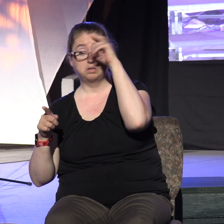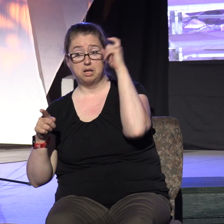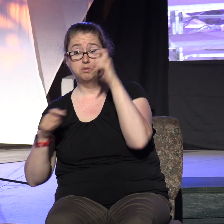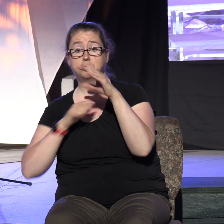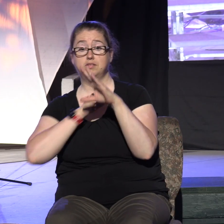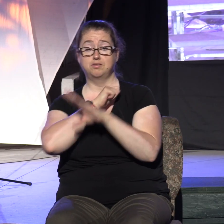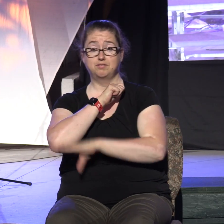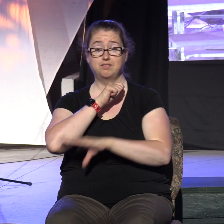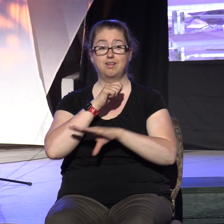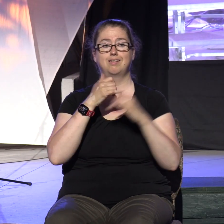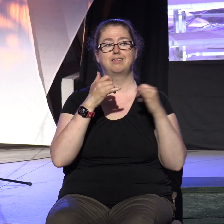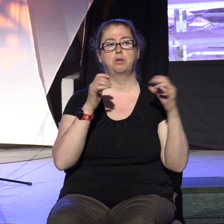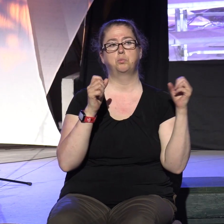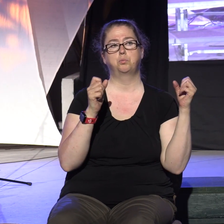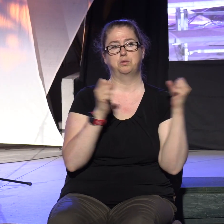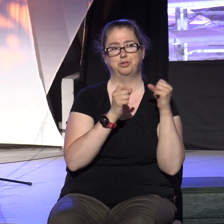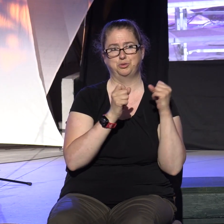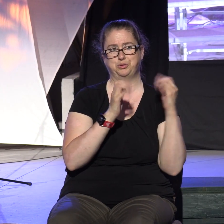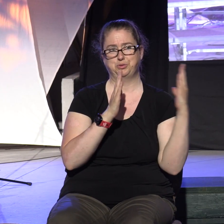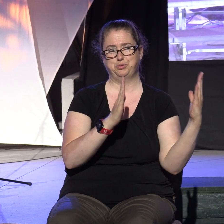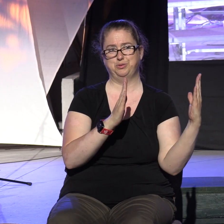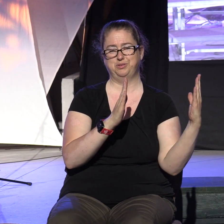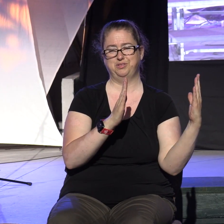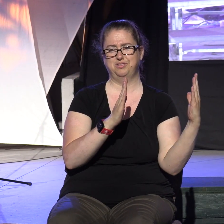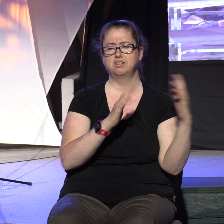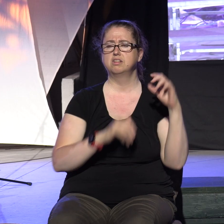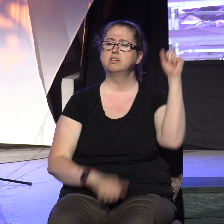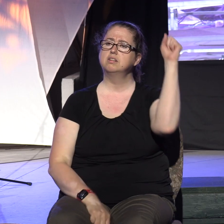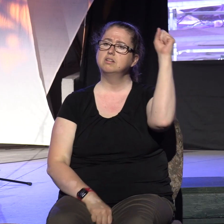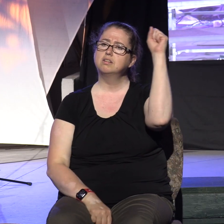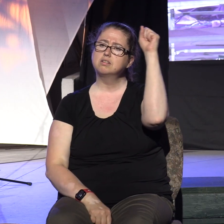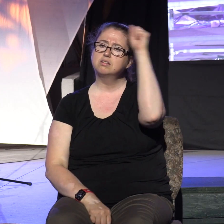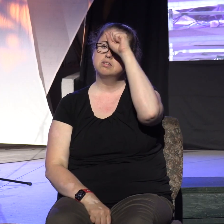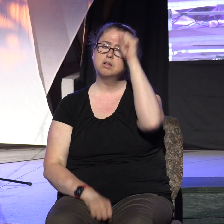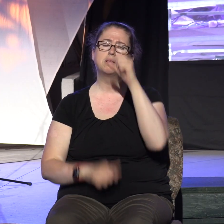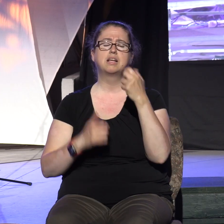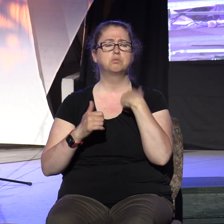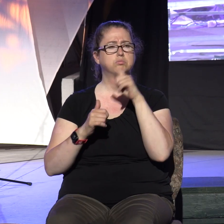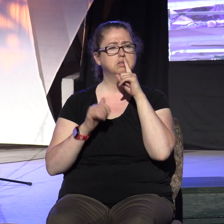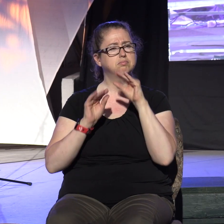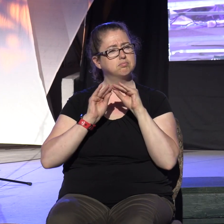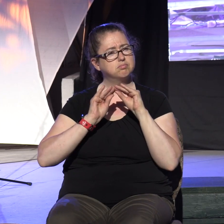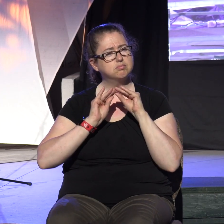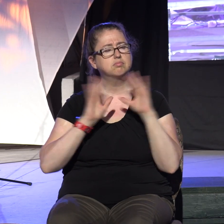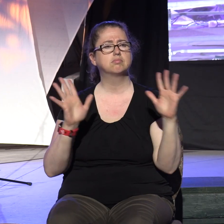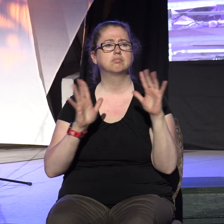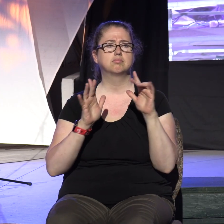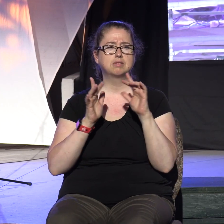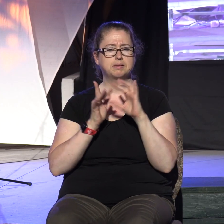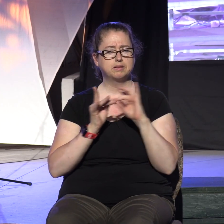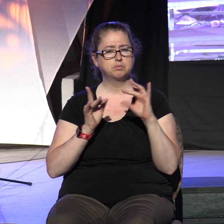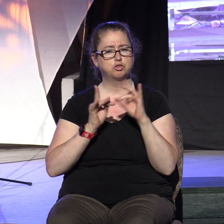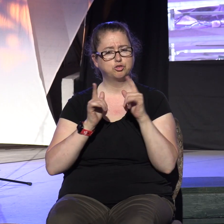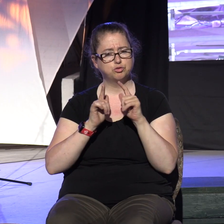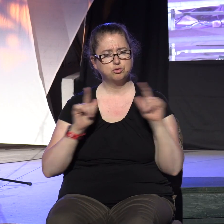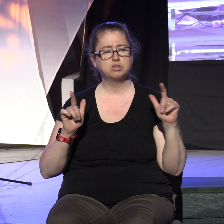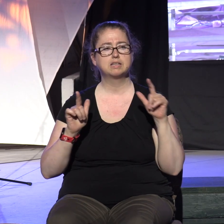he describes in detail the days of trouble during this